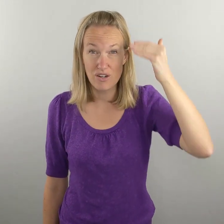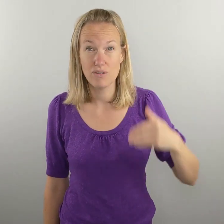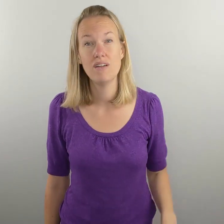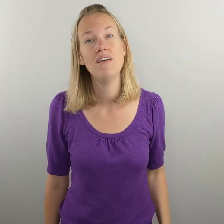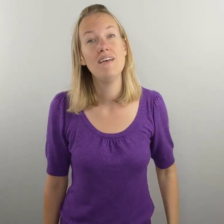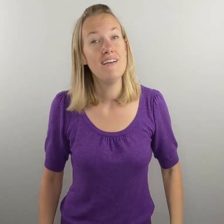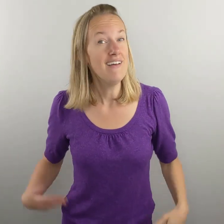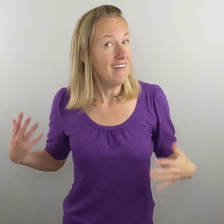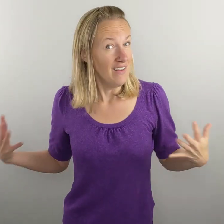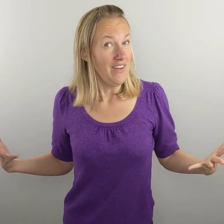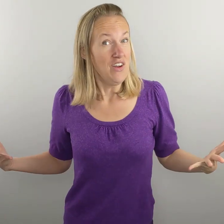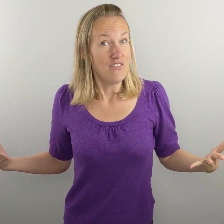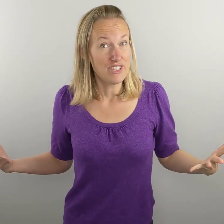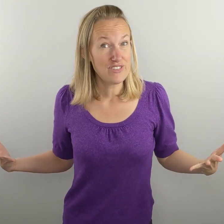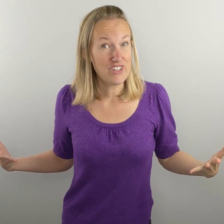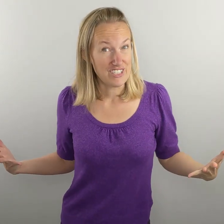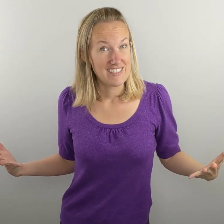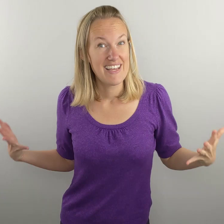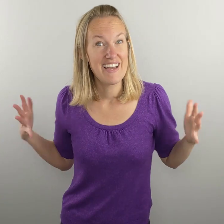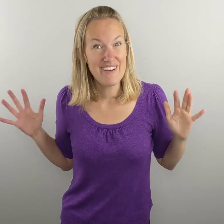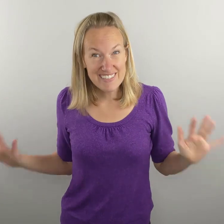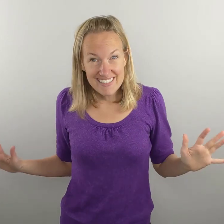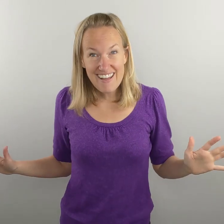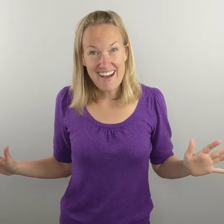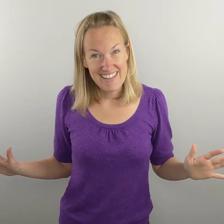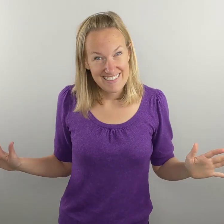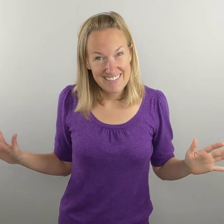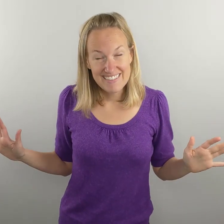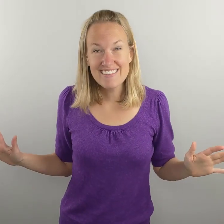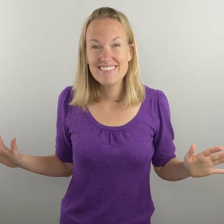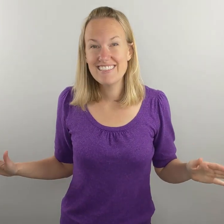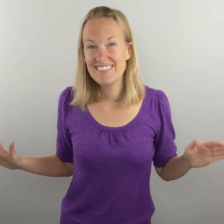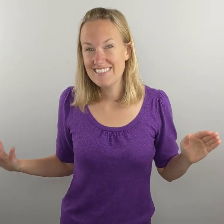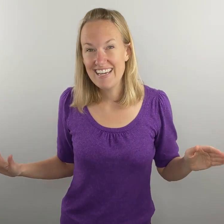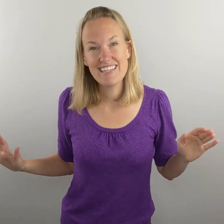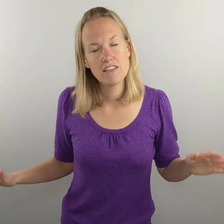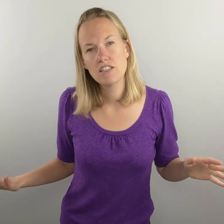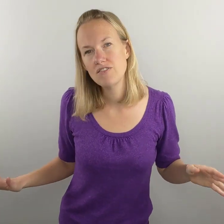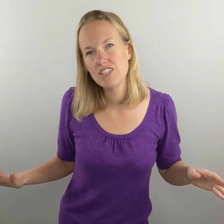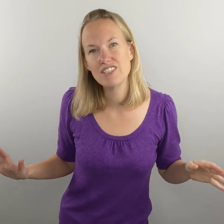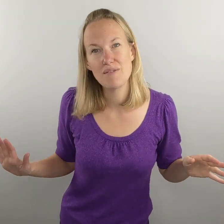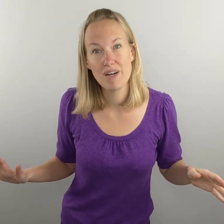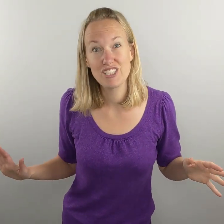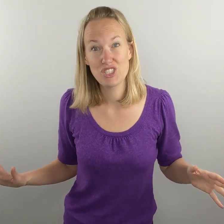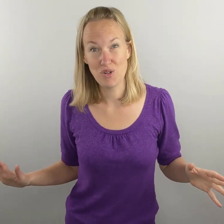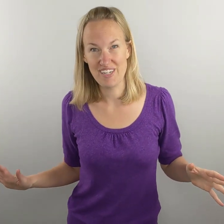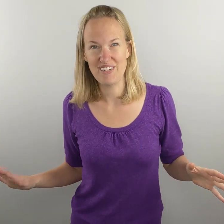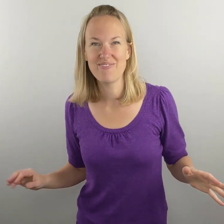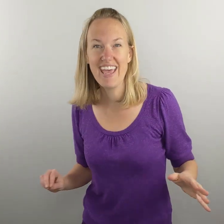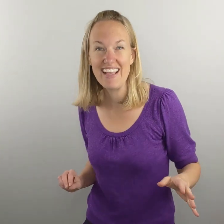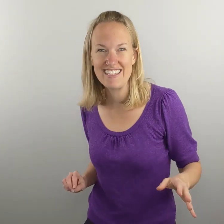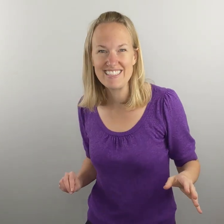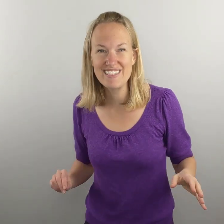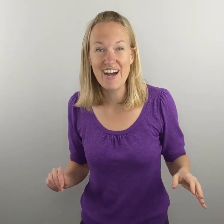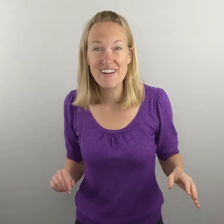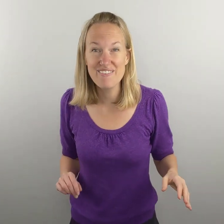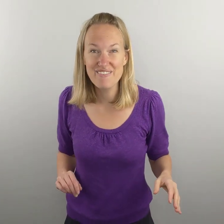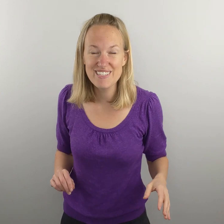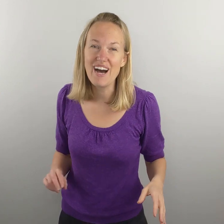know. First verse, I know it's a lot. The good news is the second and third verse are much shorter. Okay, let's try it from the top.